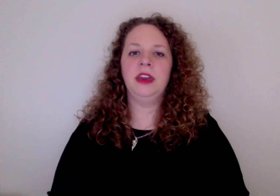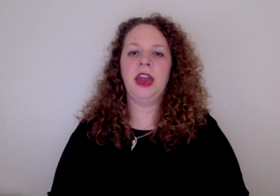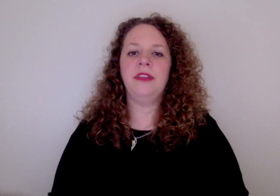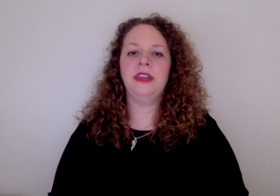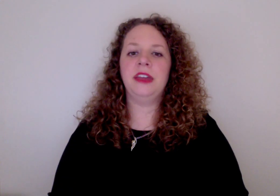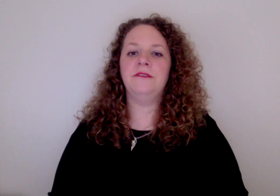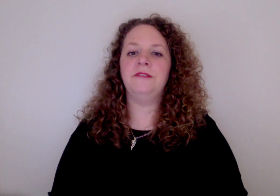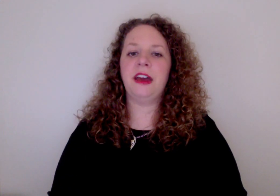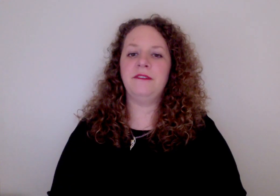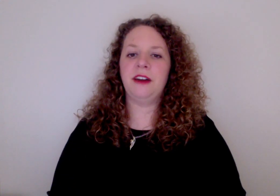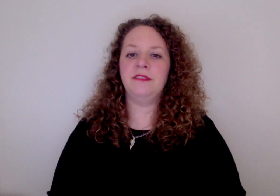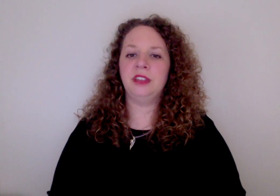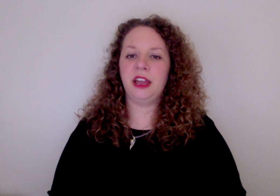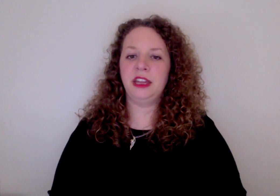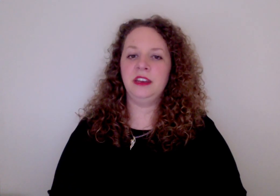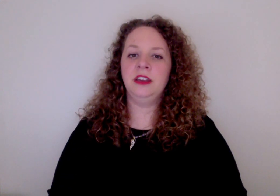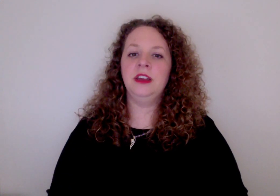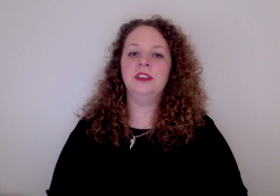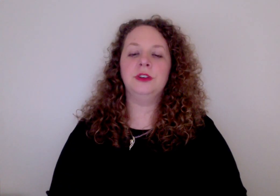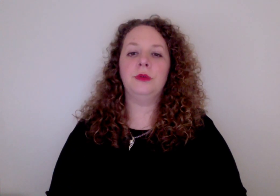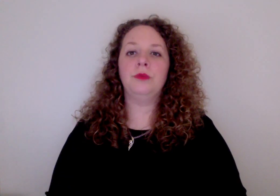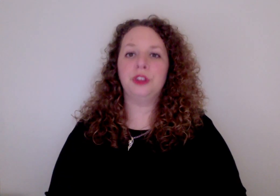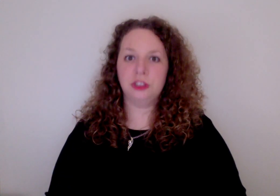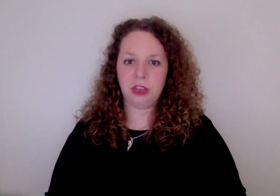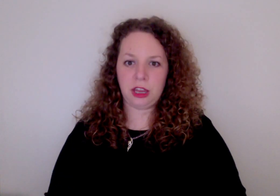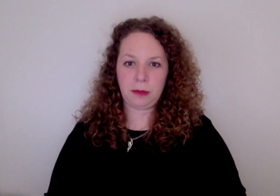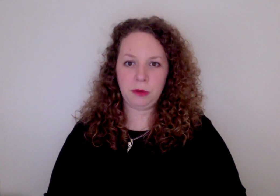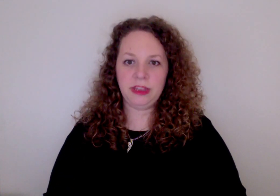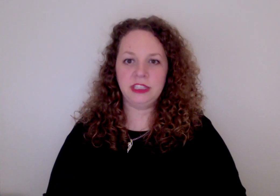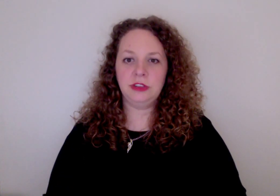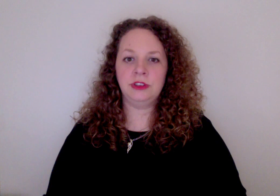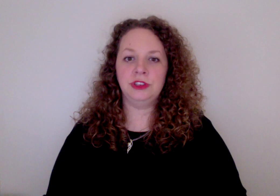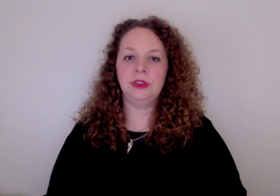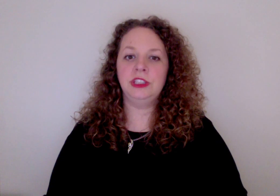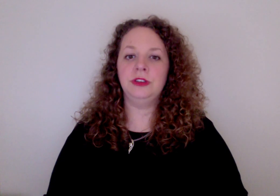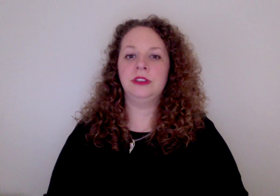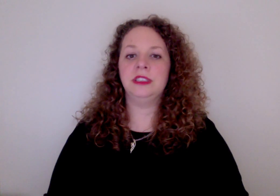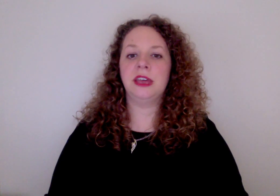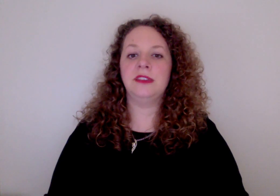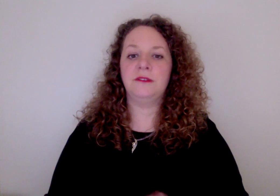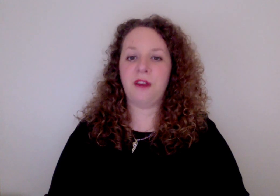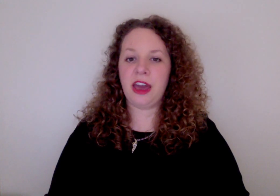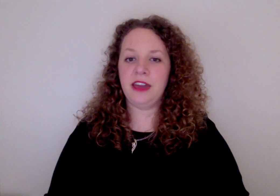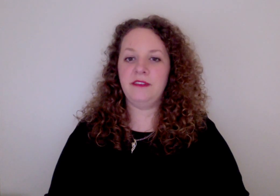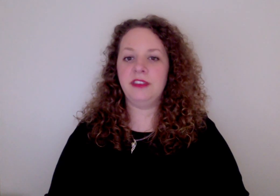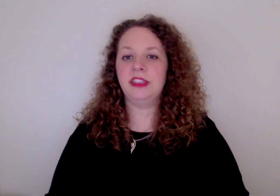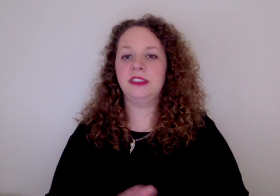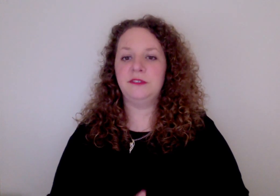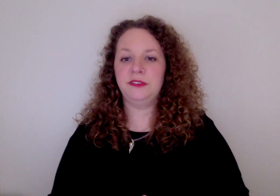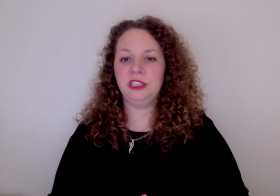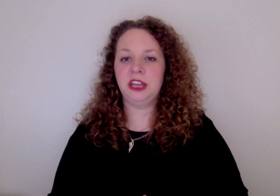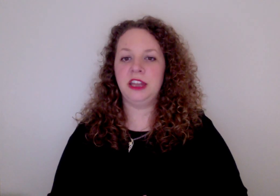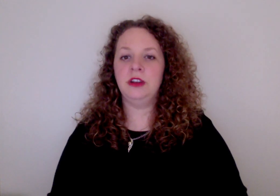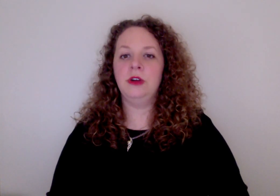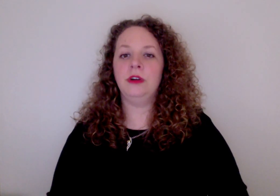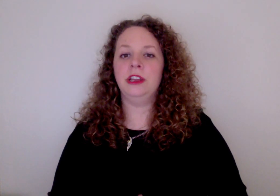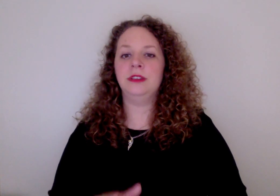And then 559, so there's a couple ways that you can do this. You can sign the 5 and then the 59, or you can